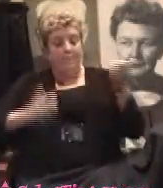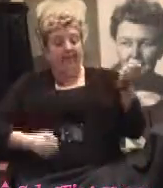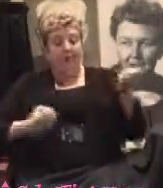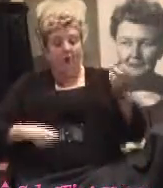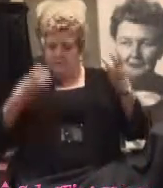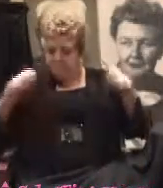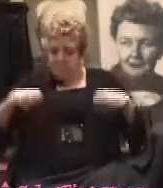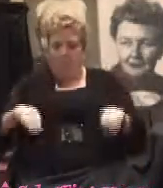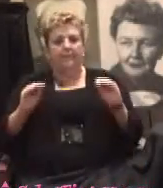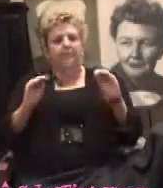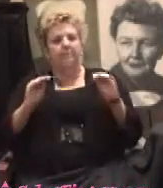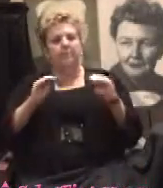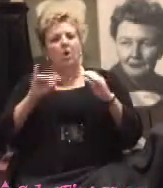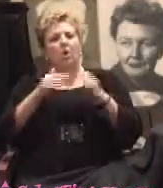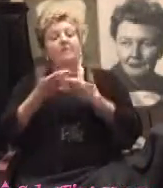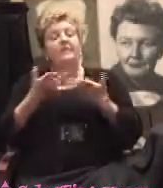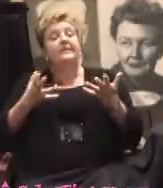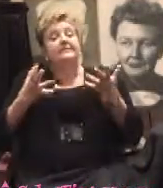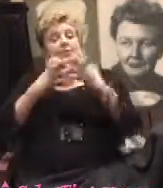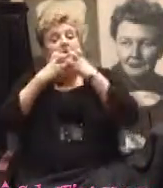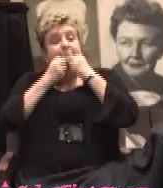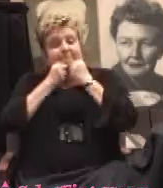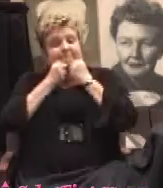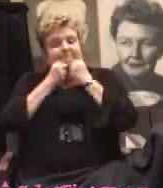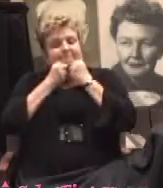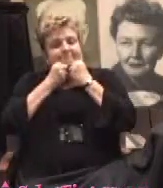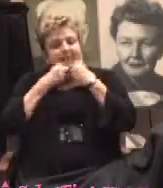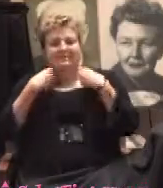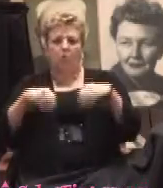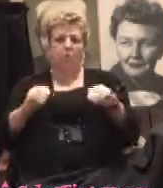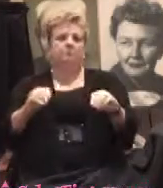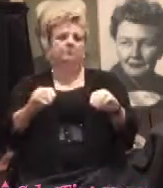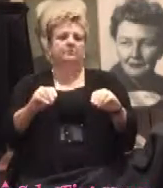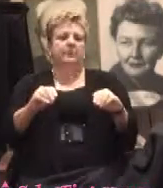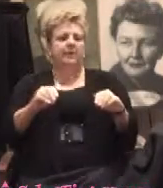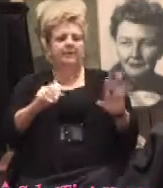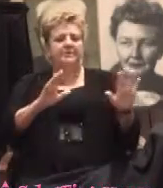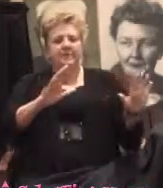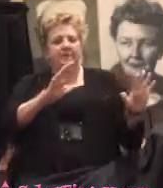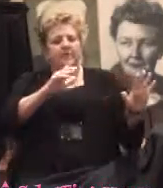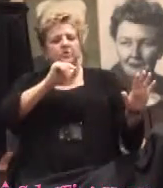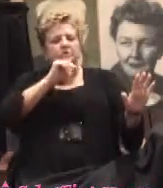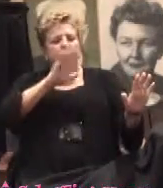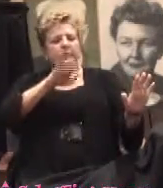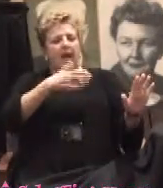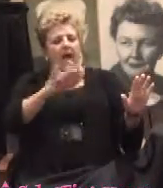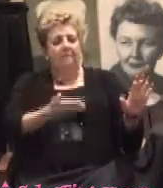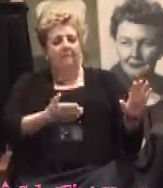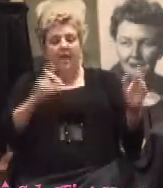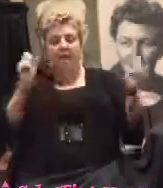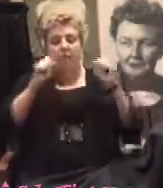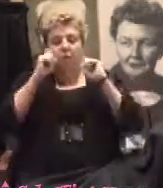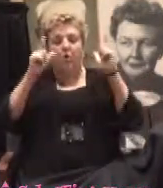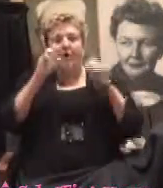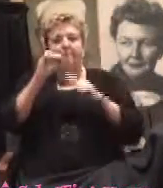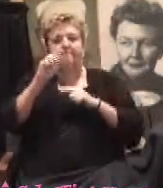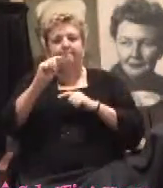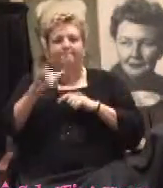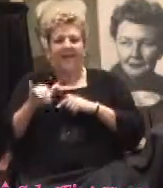that meant the world to me. And he said, don't die. And anyway, I woke up on May 16th. I stayed up May 15th getting ready for rehab,